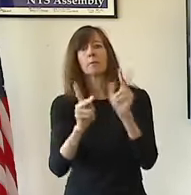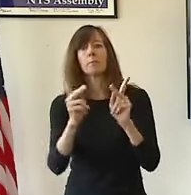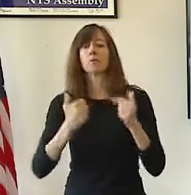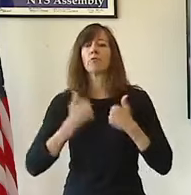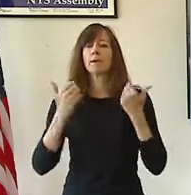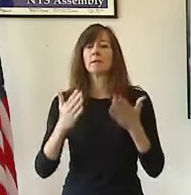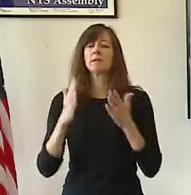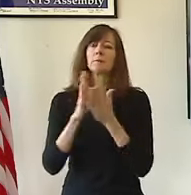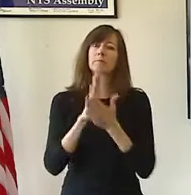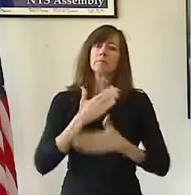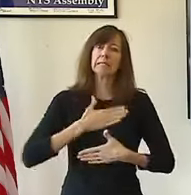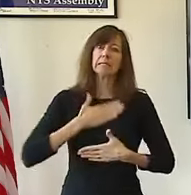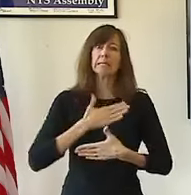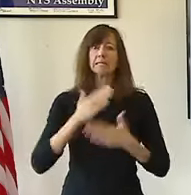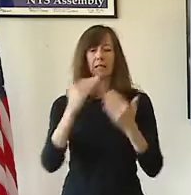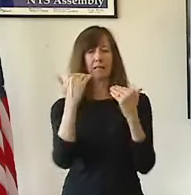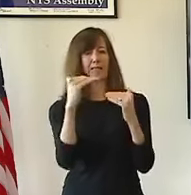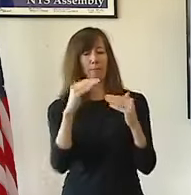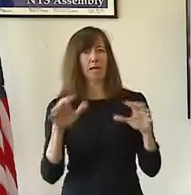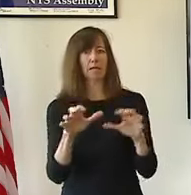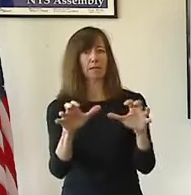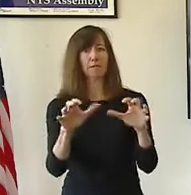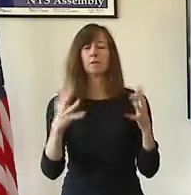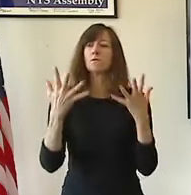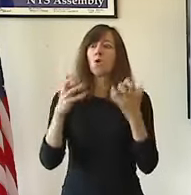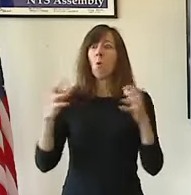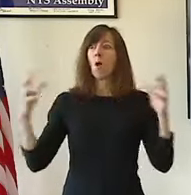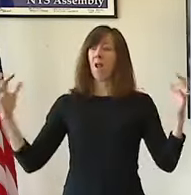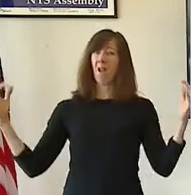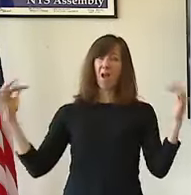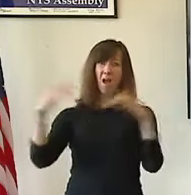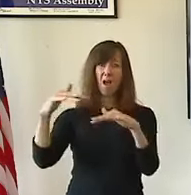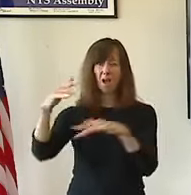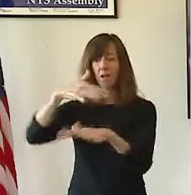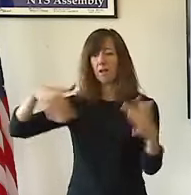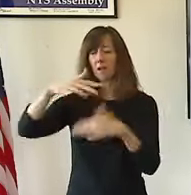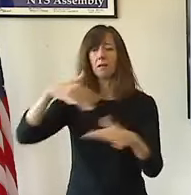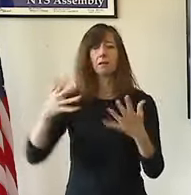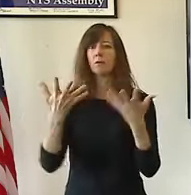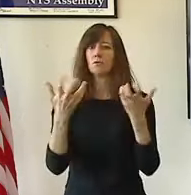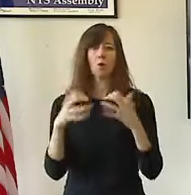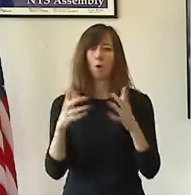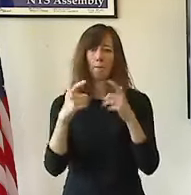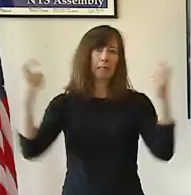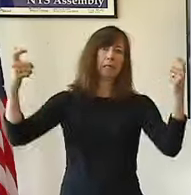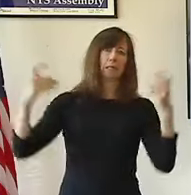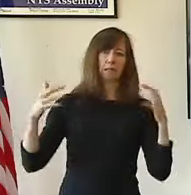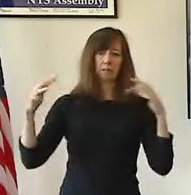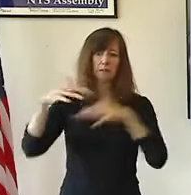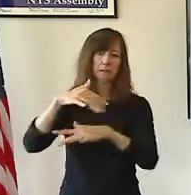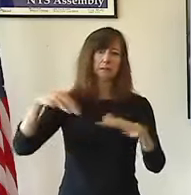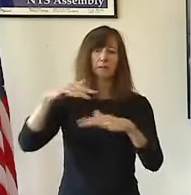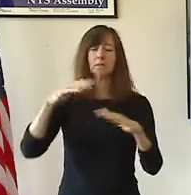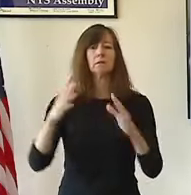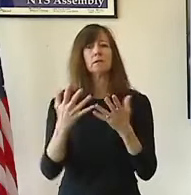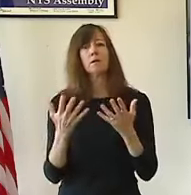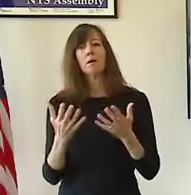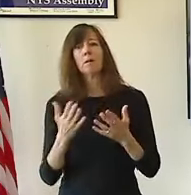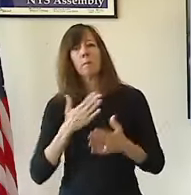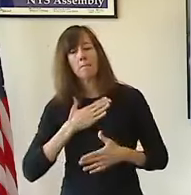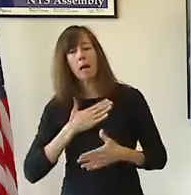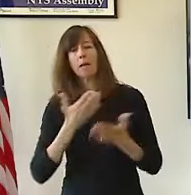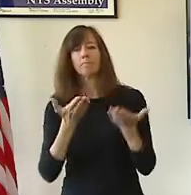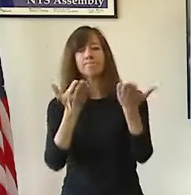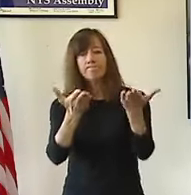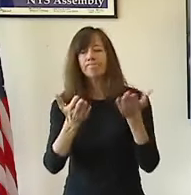Try to limit activity so that you don't have large crowds. My advice to municipalities is to make that decision on your own. If you feel that